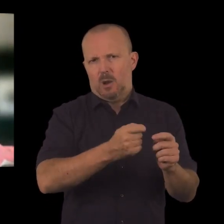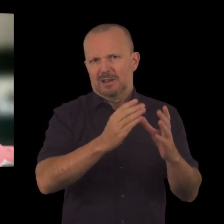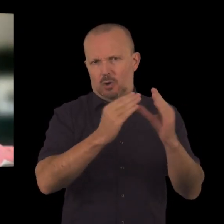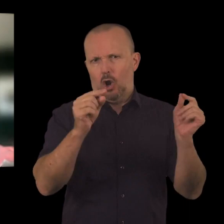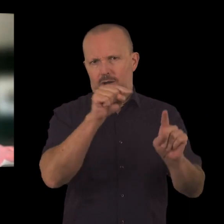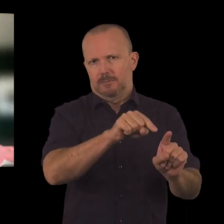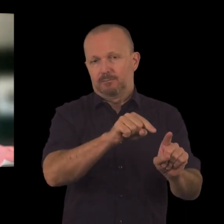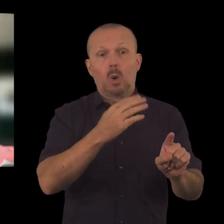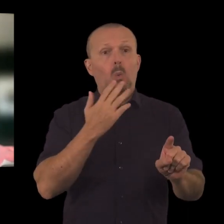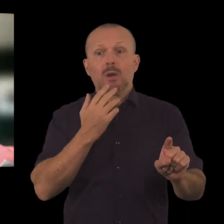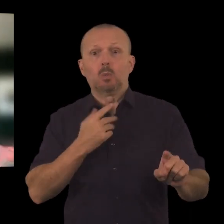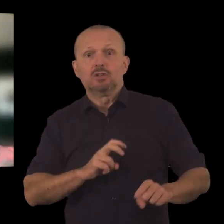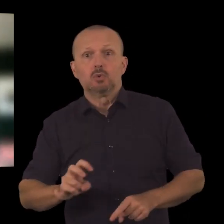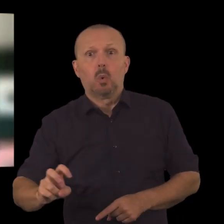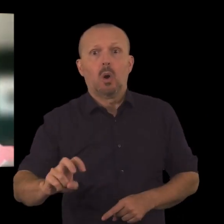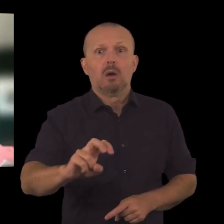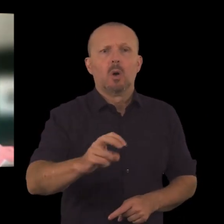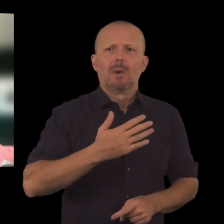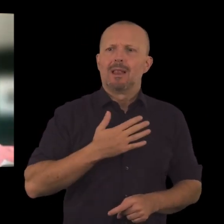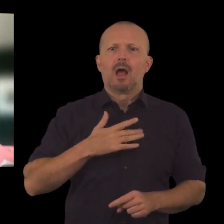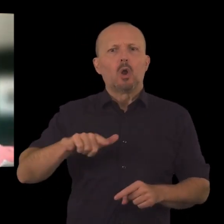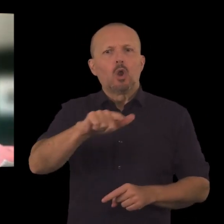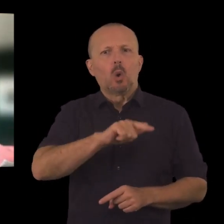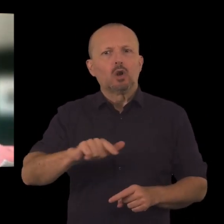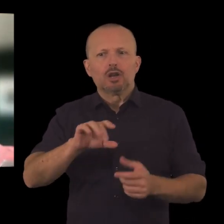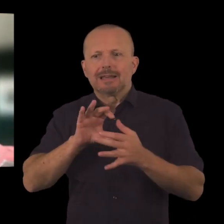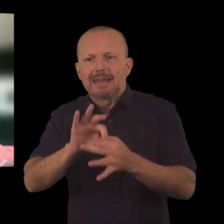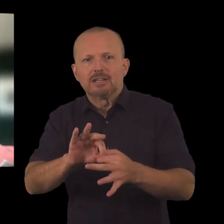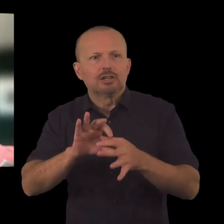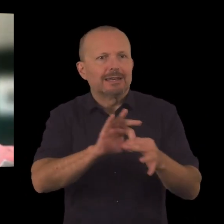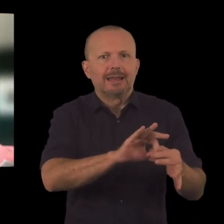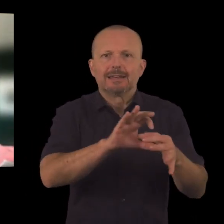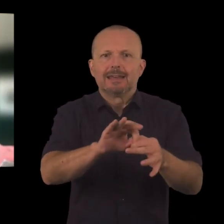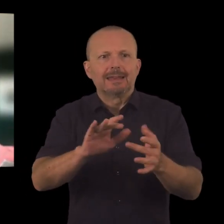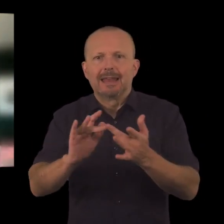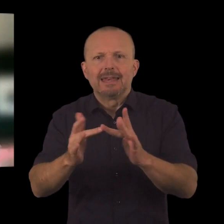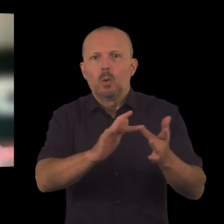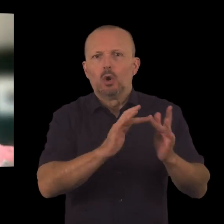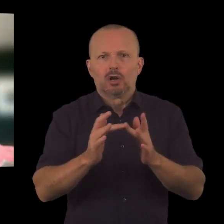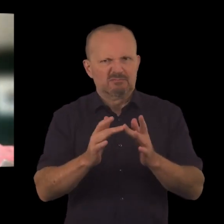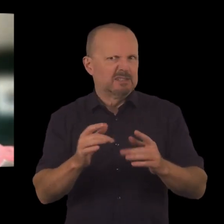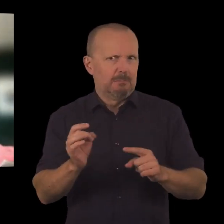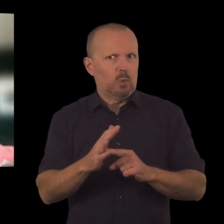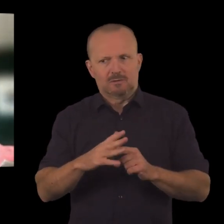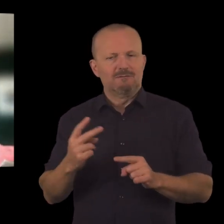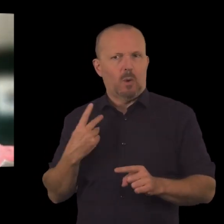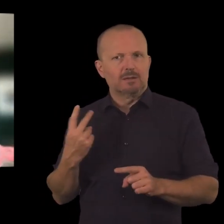And that proposal was around working with a group in Rotterdam. So again, when we